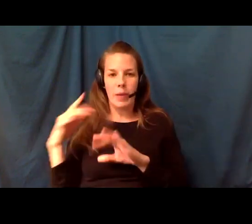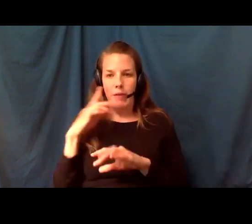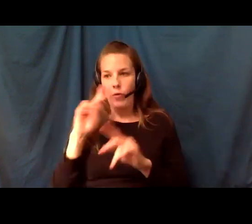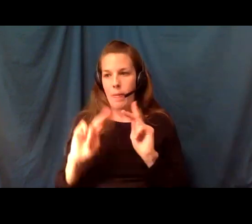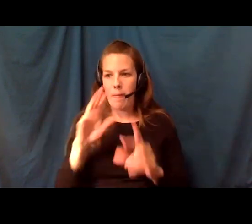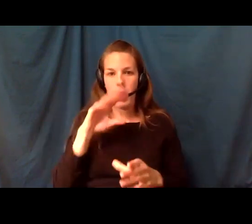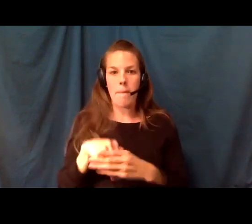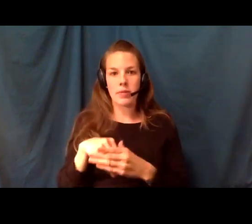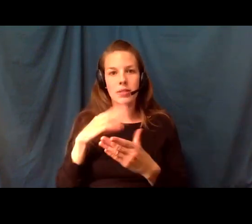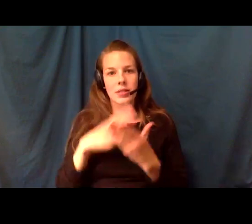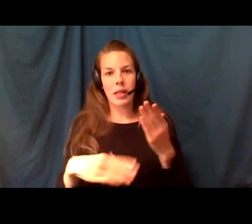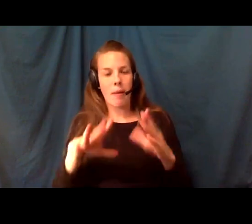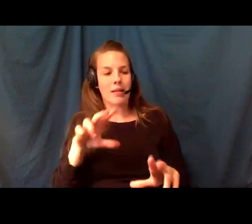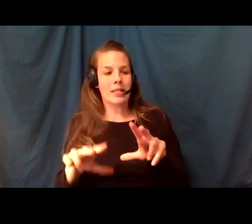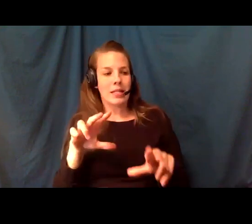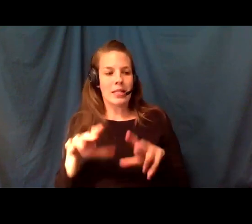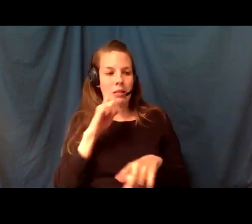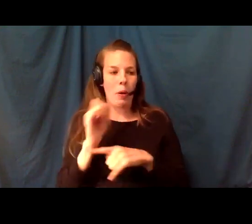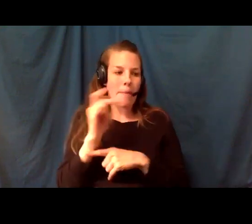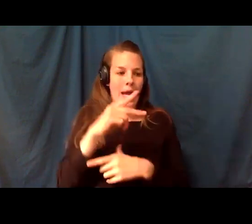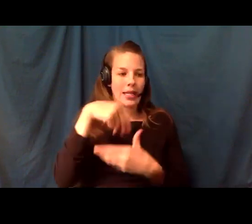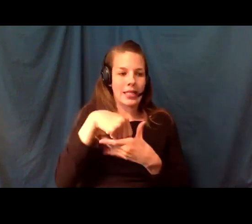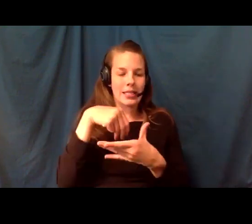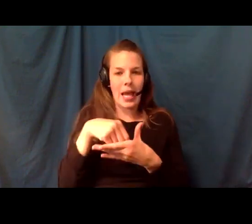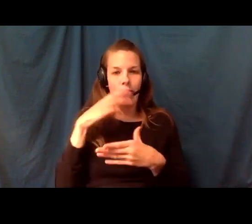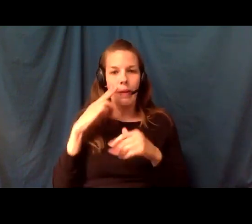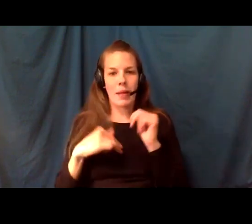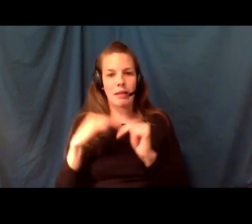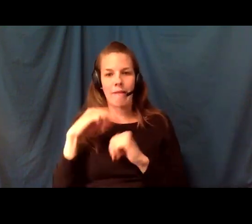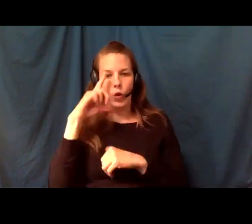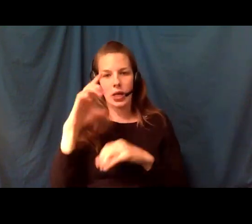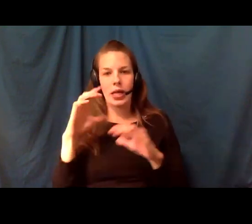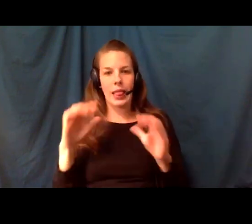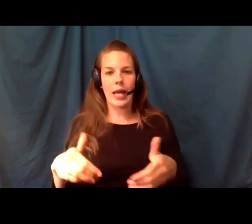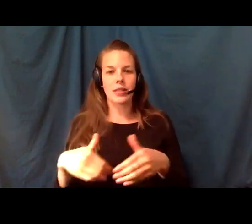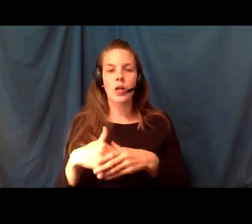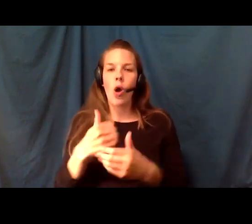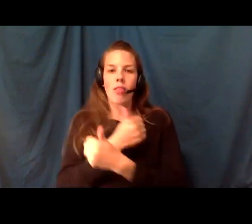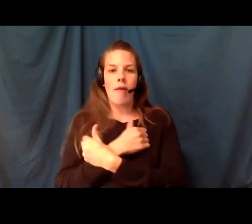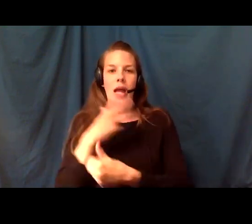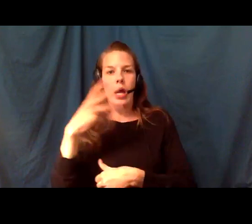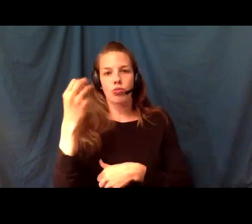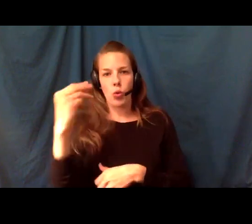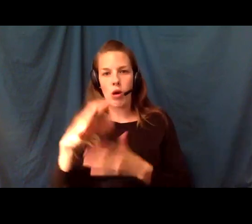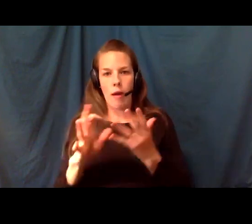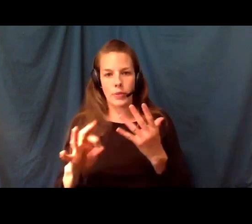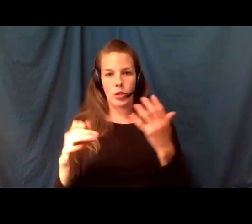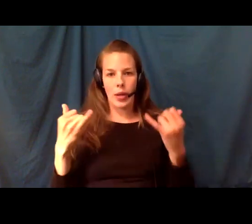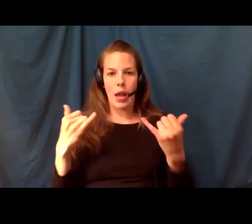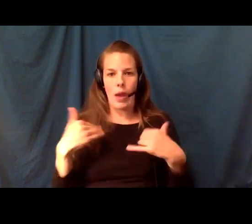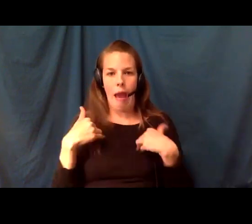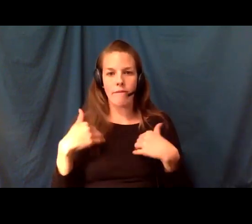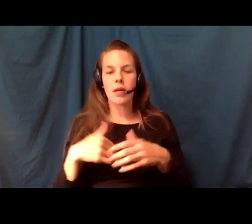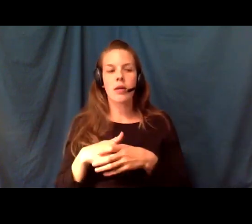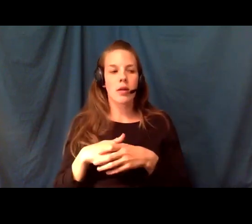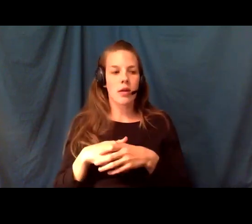have voiced their unease with going back inside of the building for classes, so they are loving this outdoor option that we have. We even